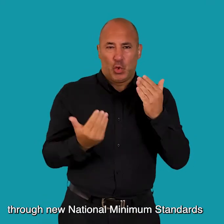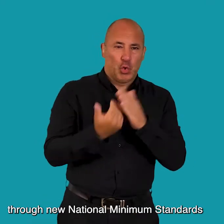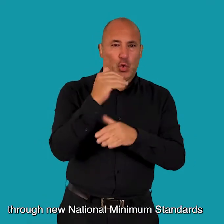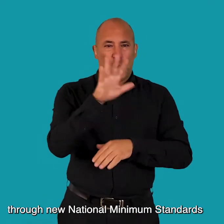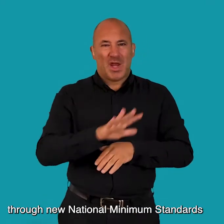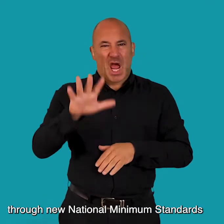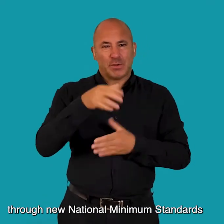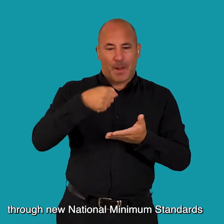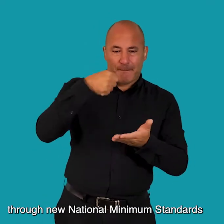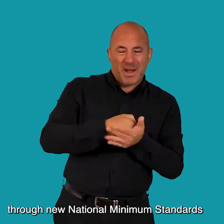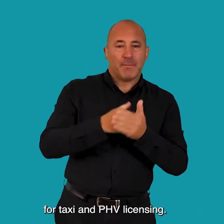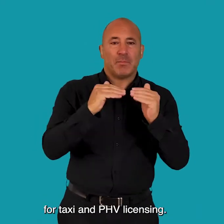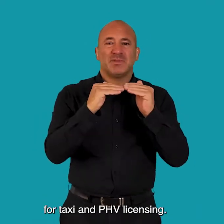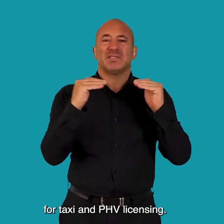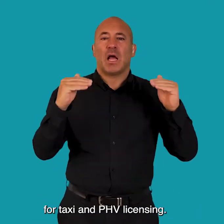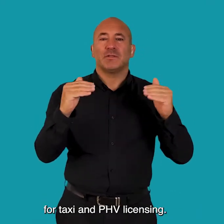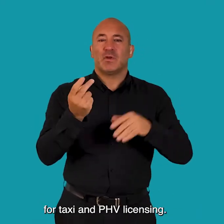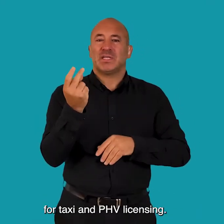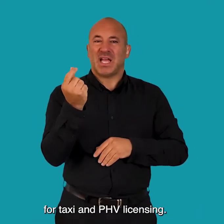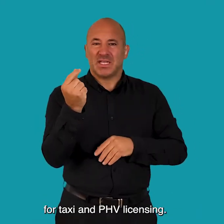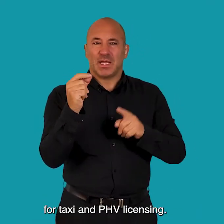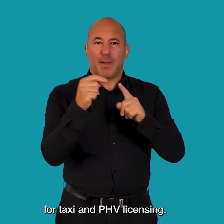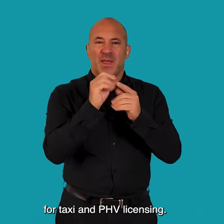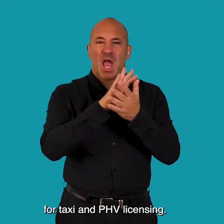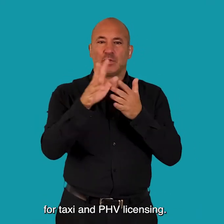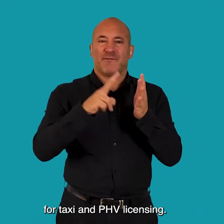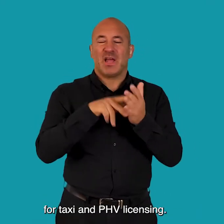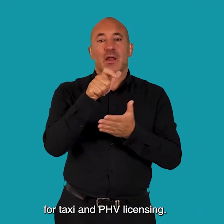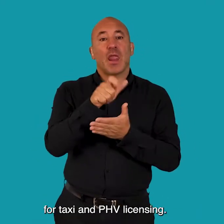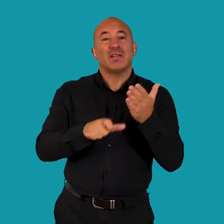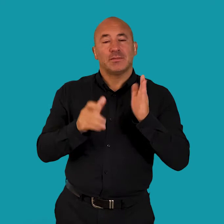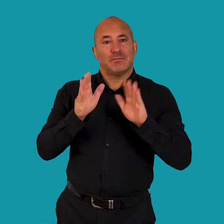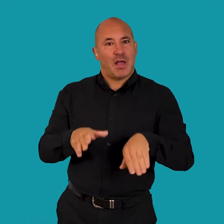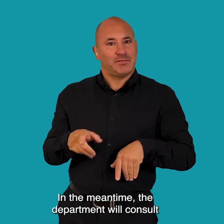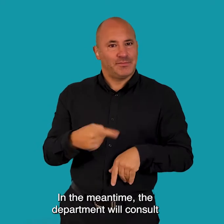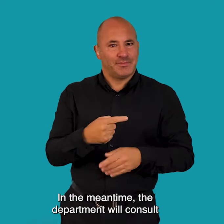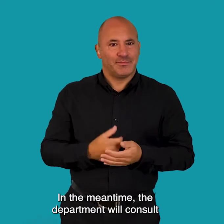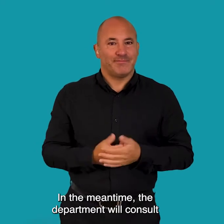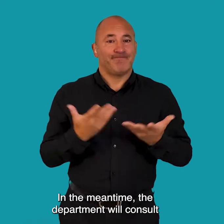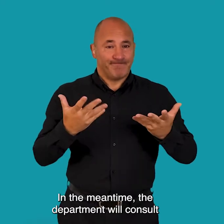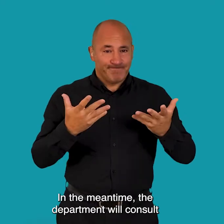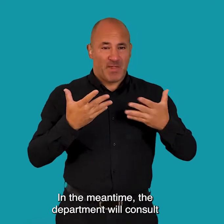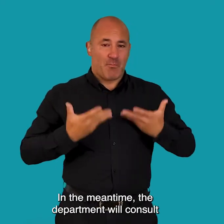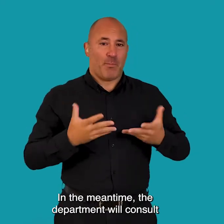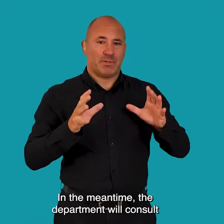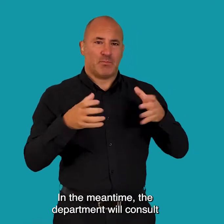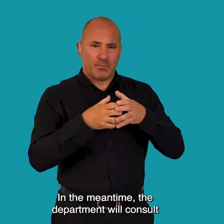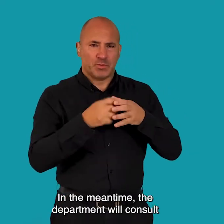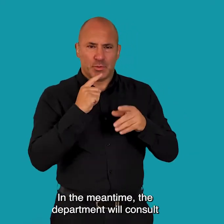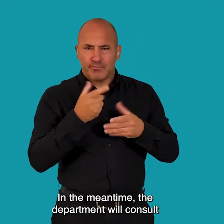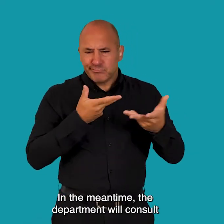minimum standards for taxi and PHV licensing. In the meantime, the department will consult